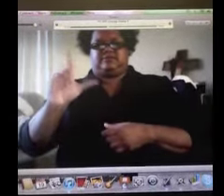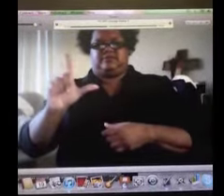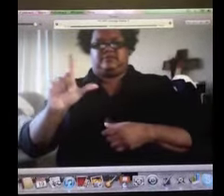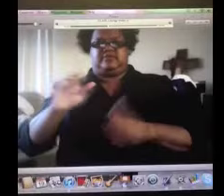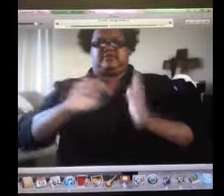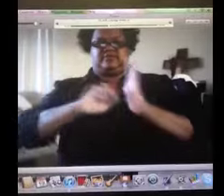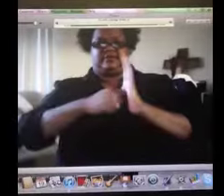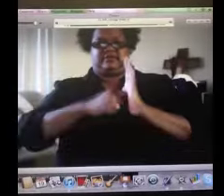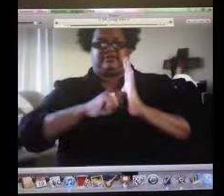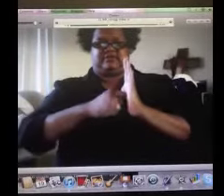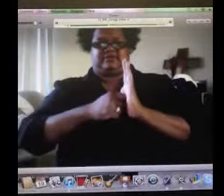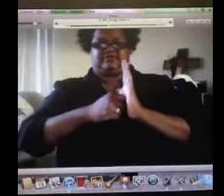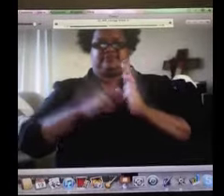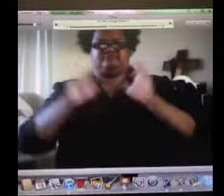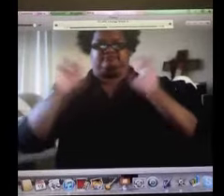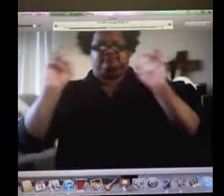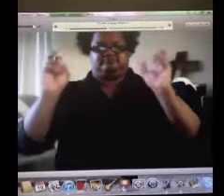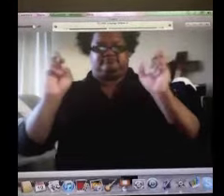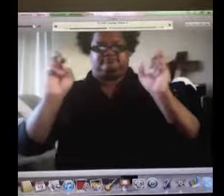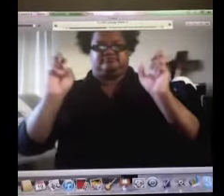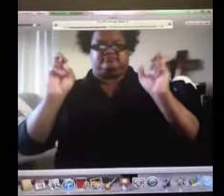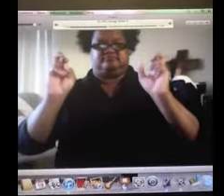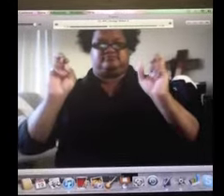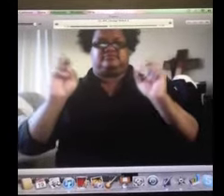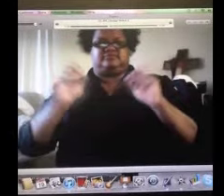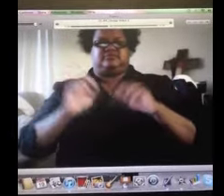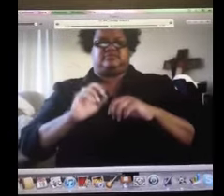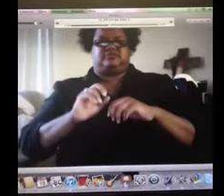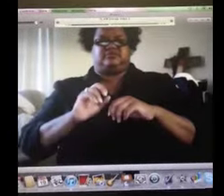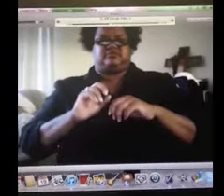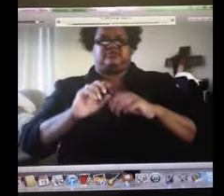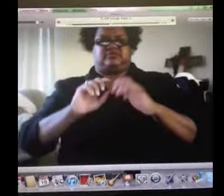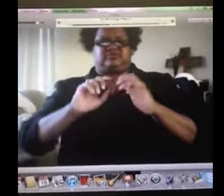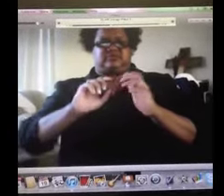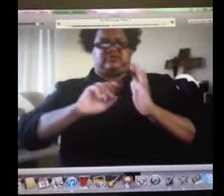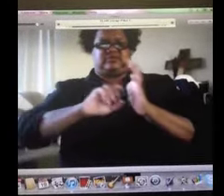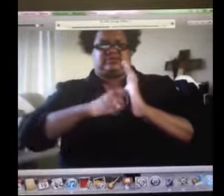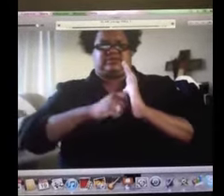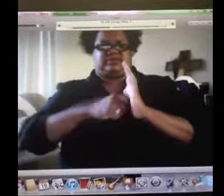So on colored paper, I cut out probably about 50 keys.